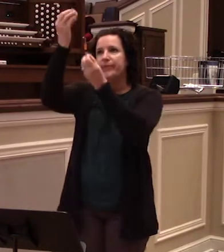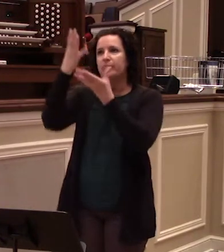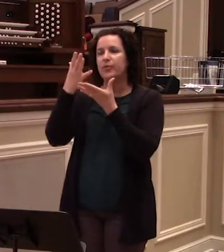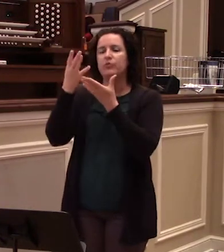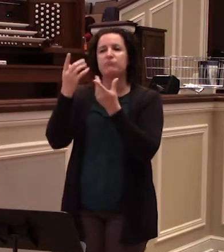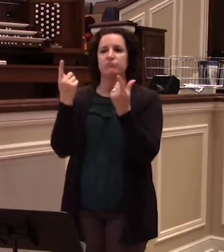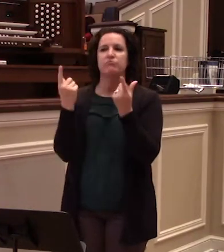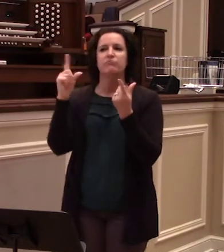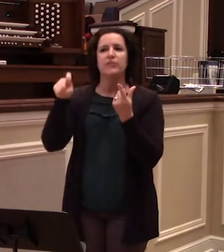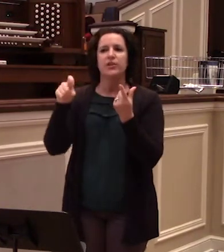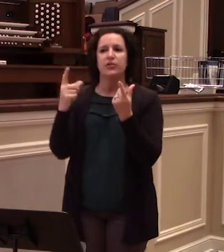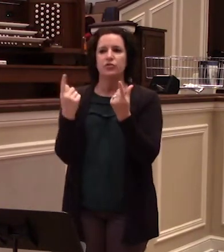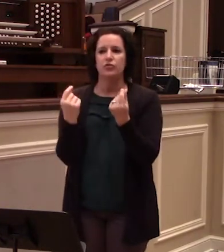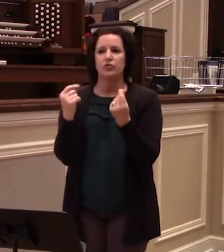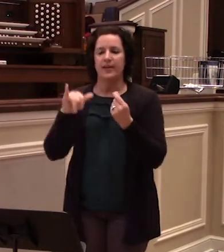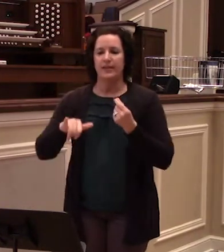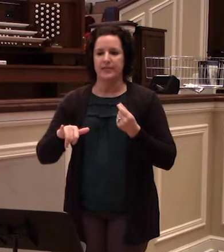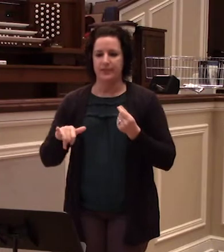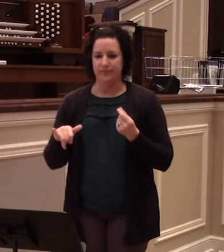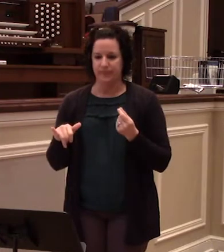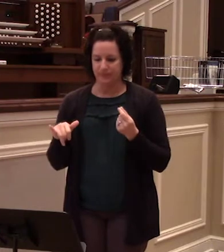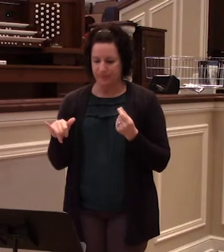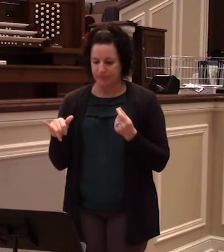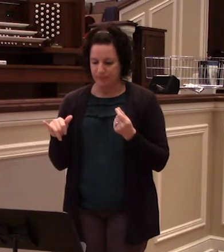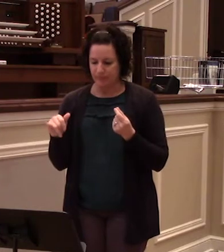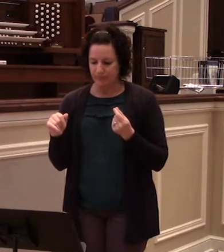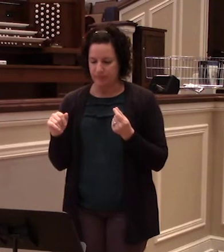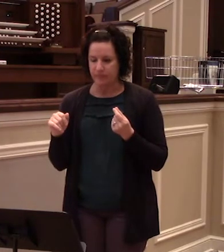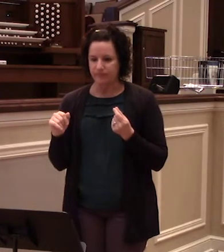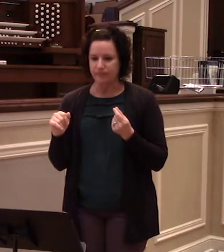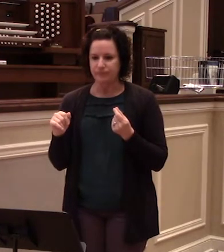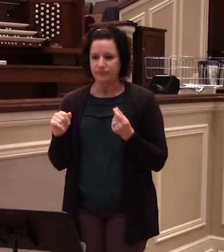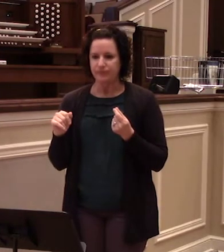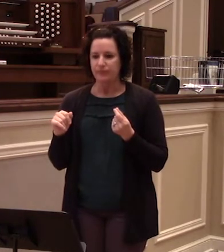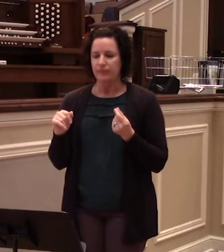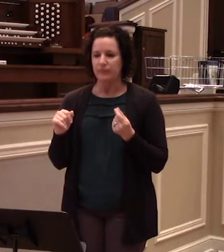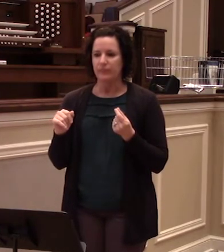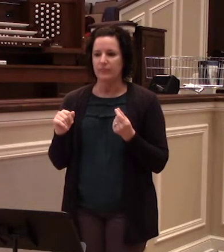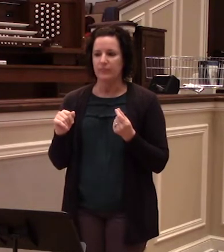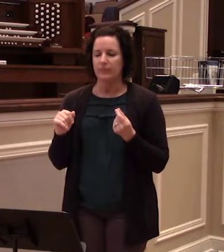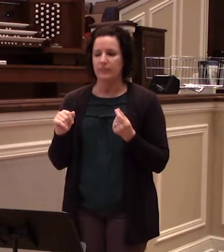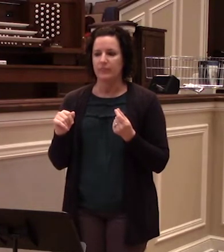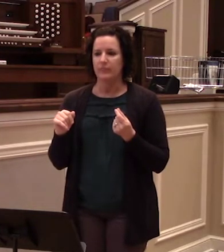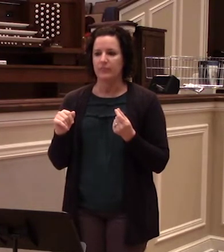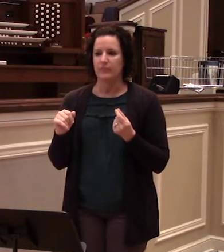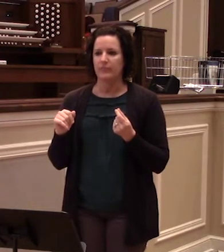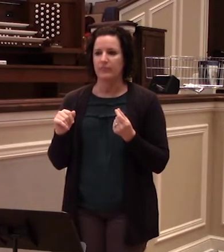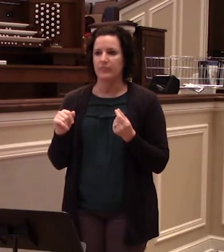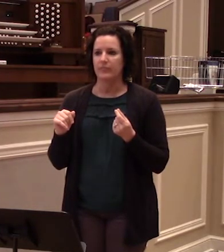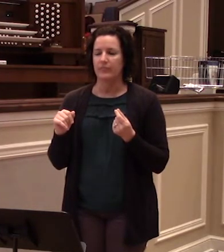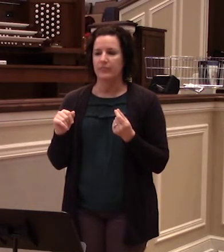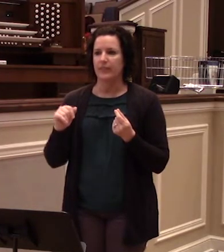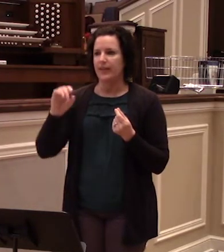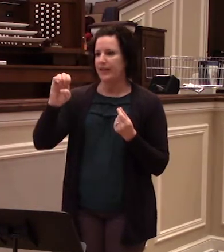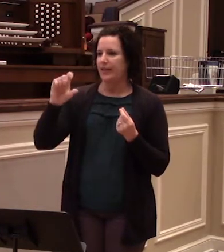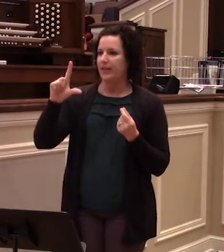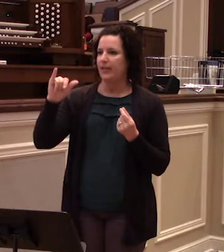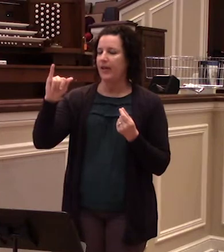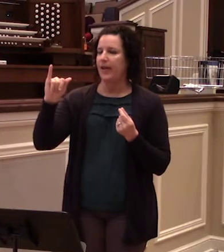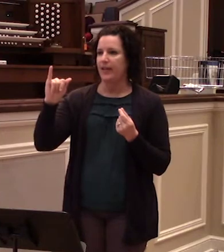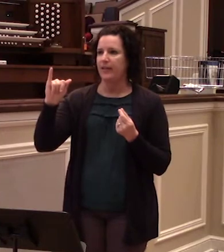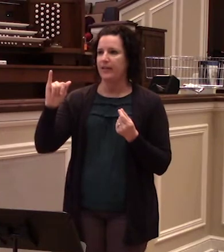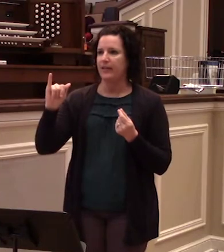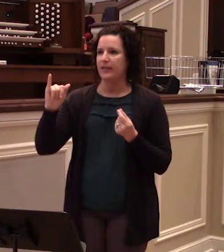1 Samuel, the presentation of the prophet Samuel to Eli, who gathers that little boy to himself who's been